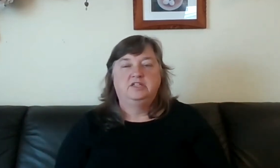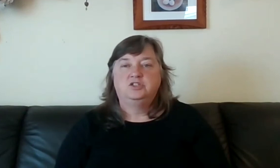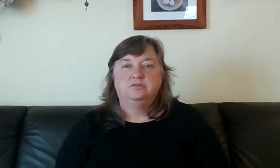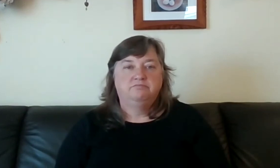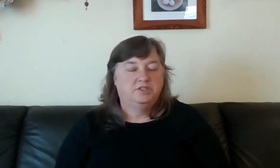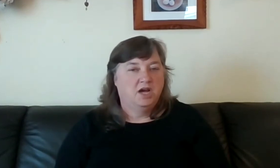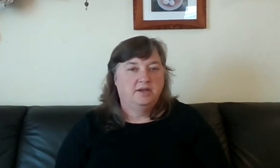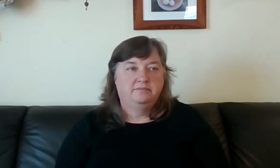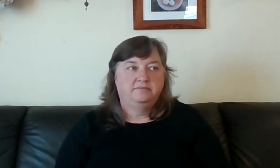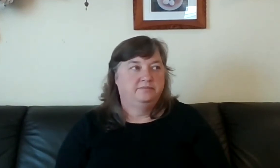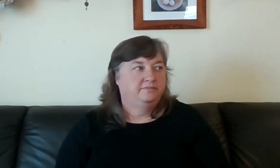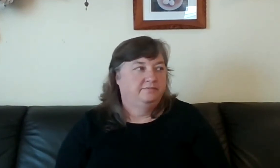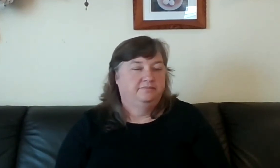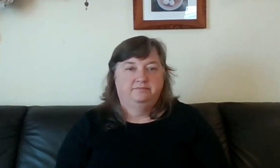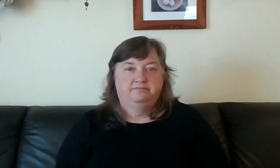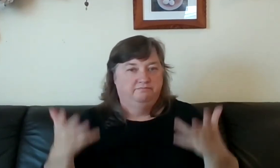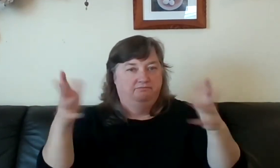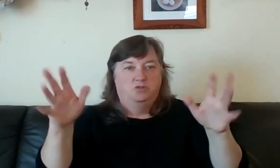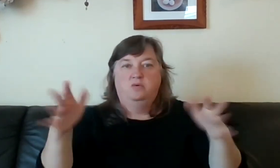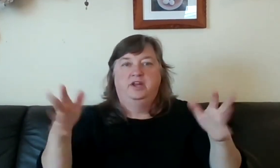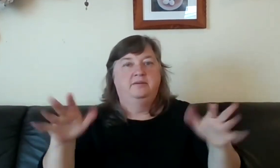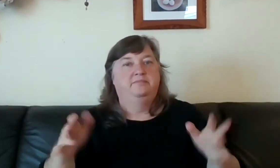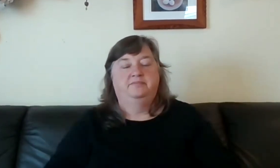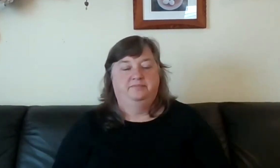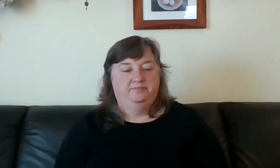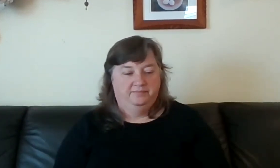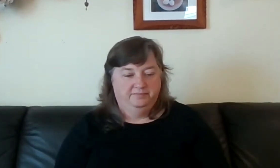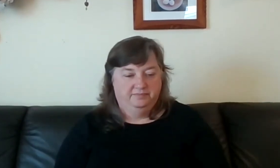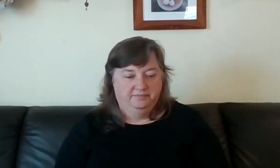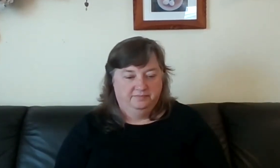Finished, done, already.